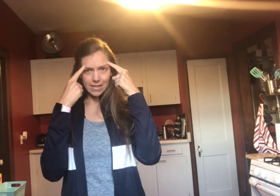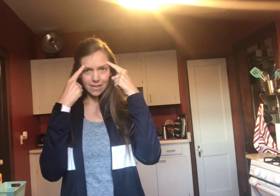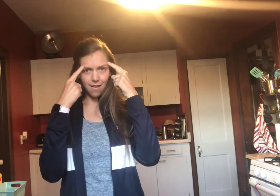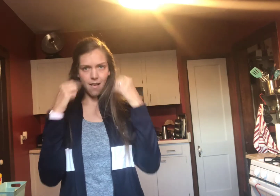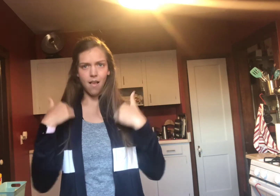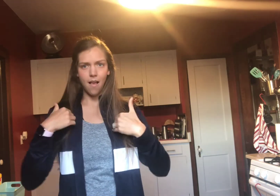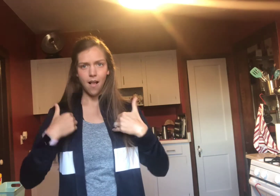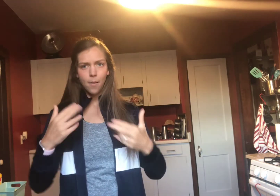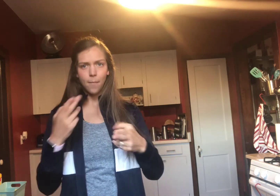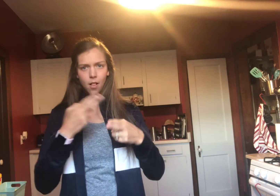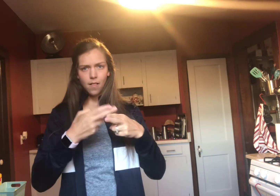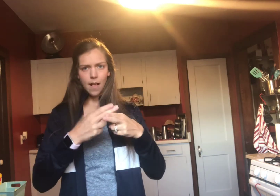raccoon family.